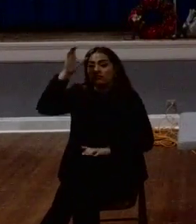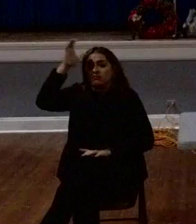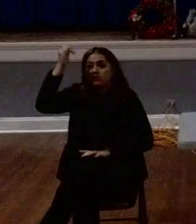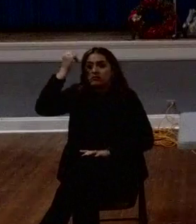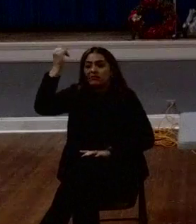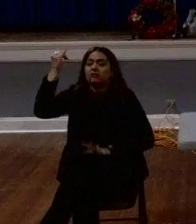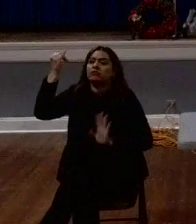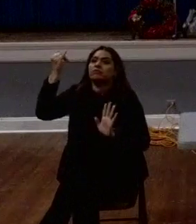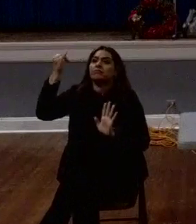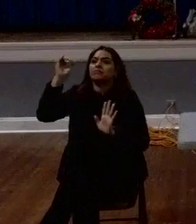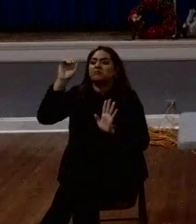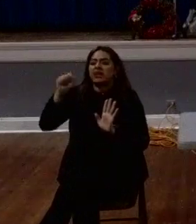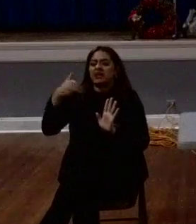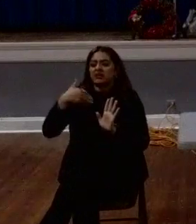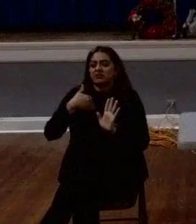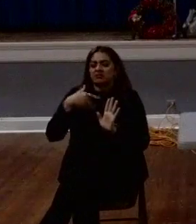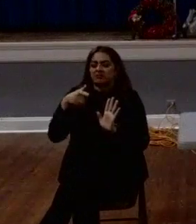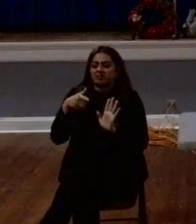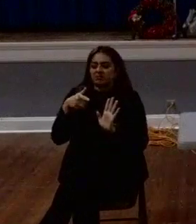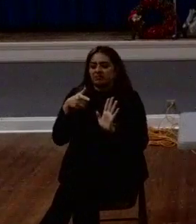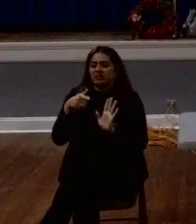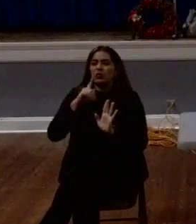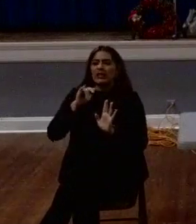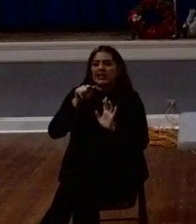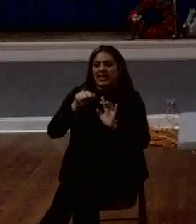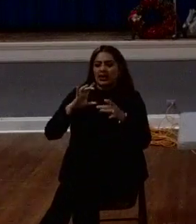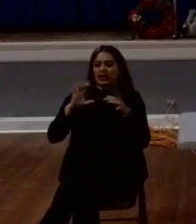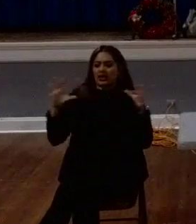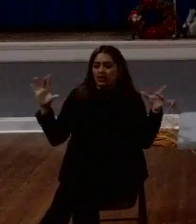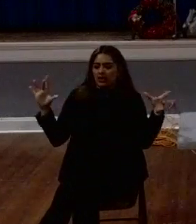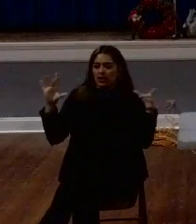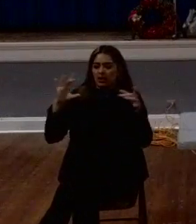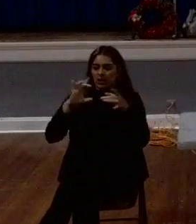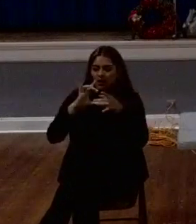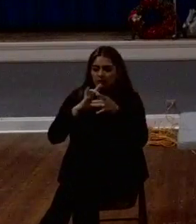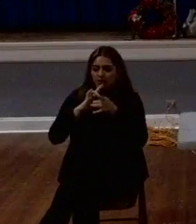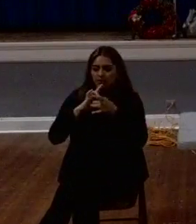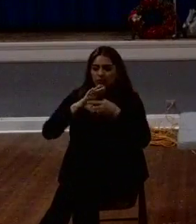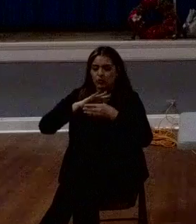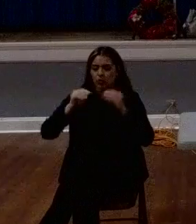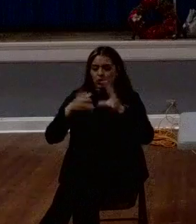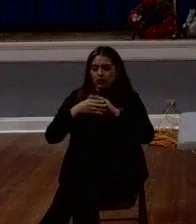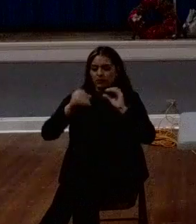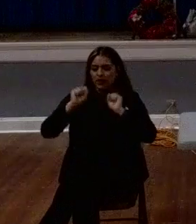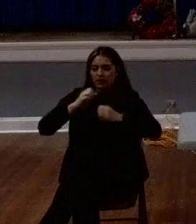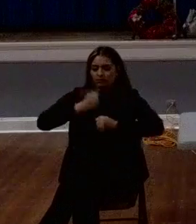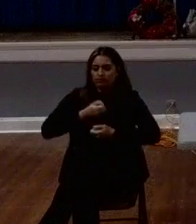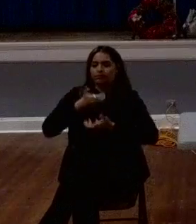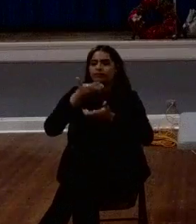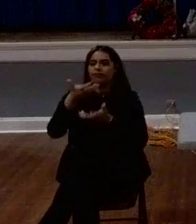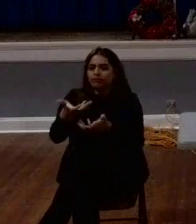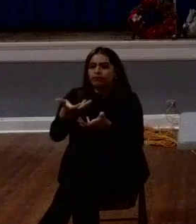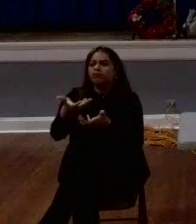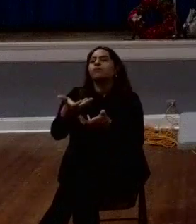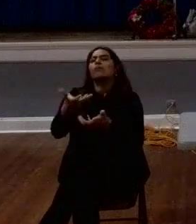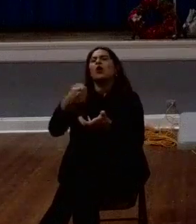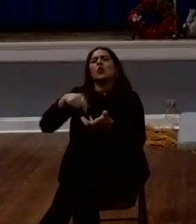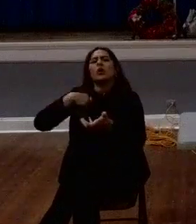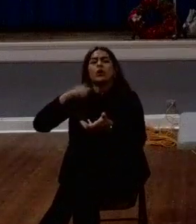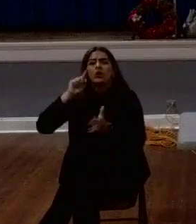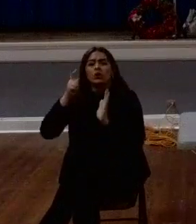the, really be the bridge and tell that story. And then and we heard